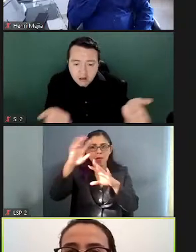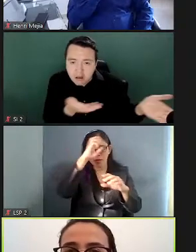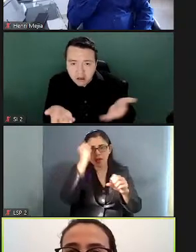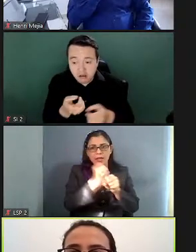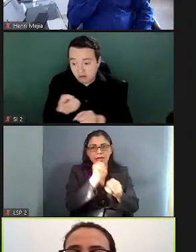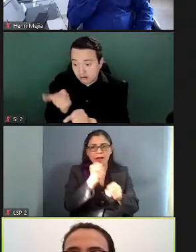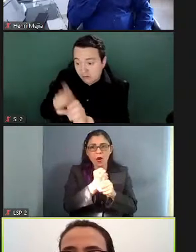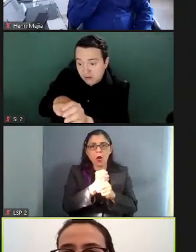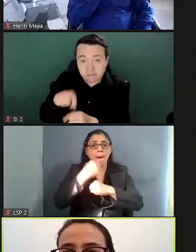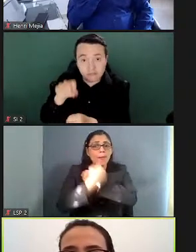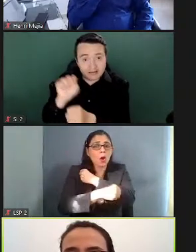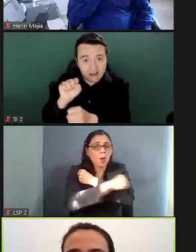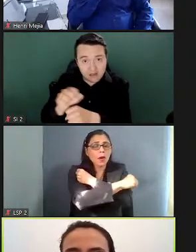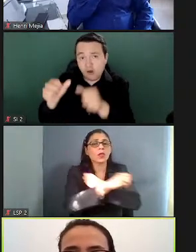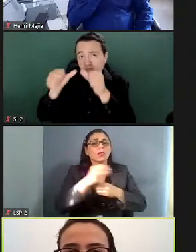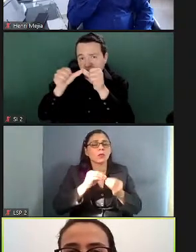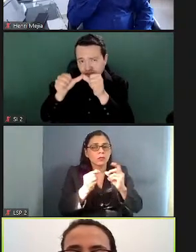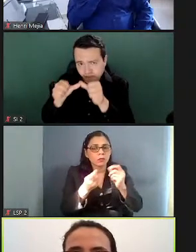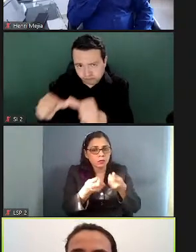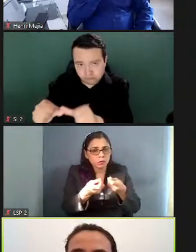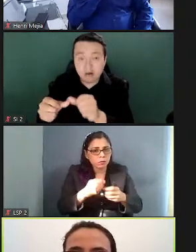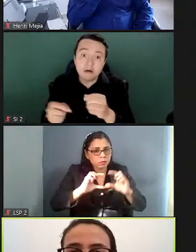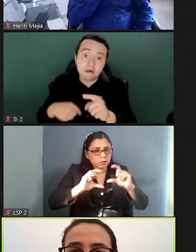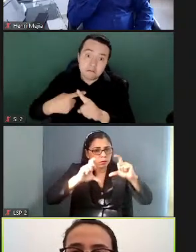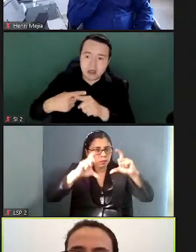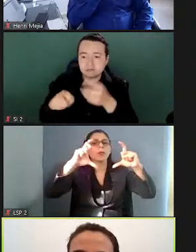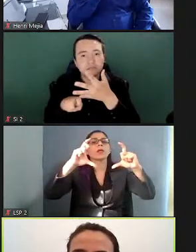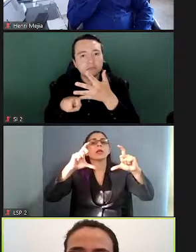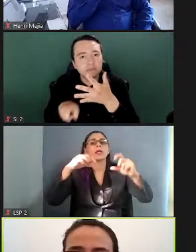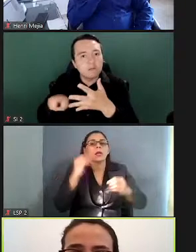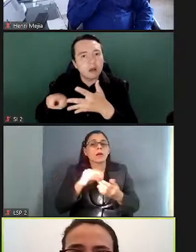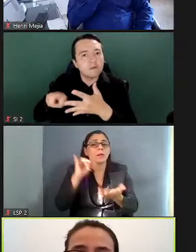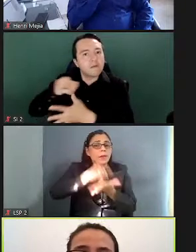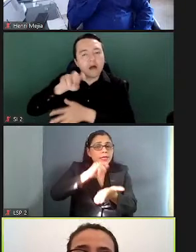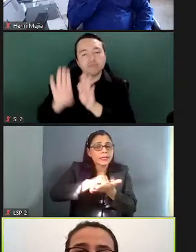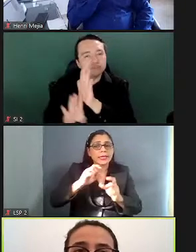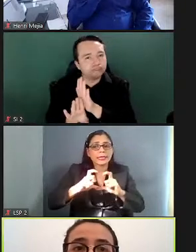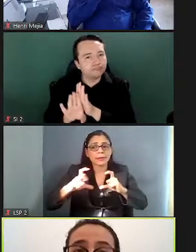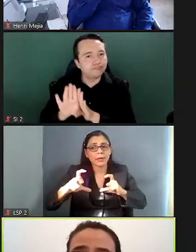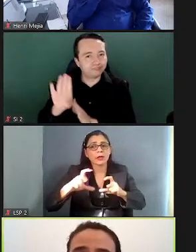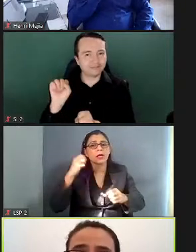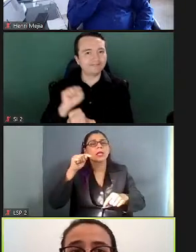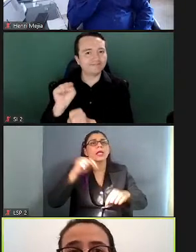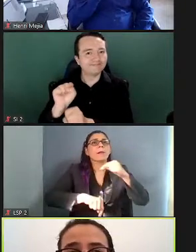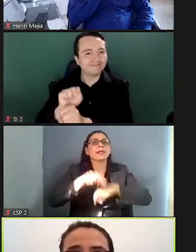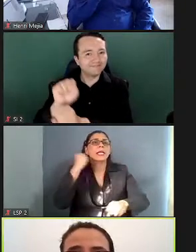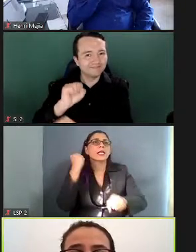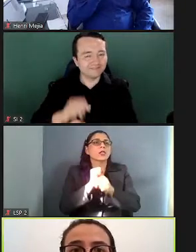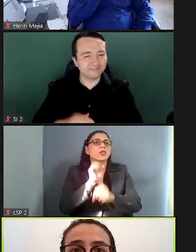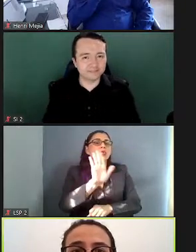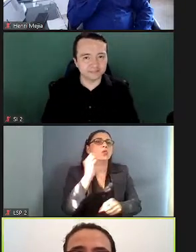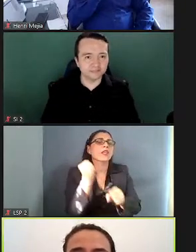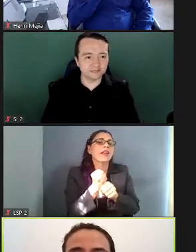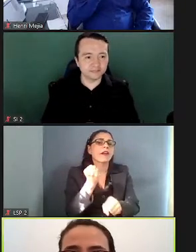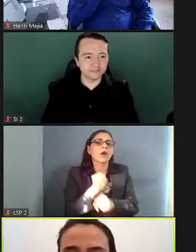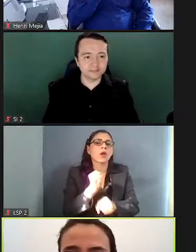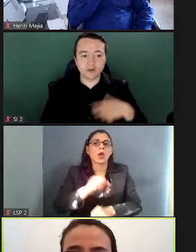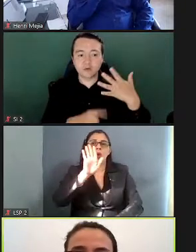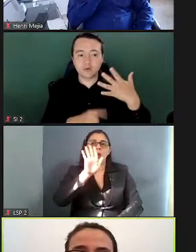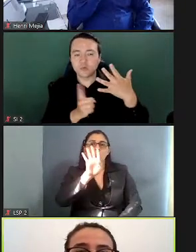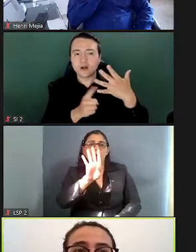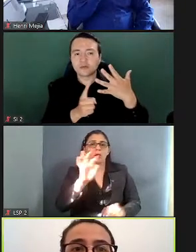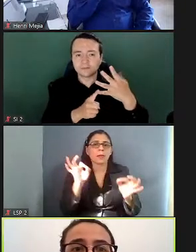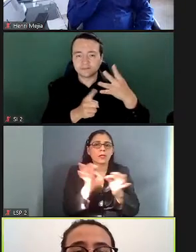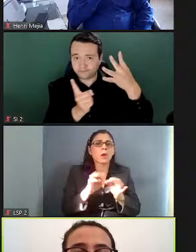promoting the entry permanence and growth of persons with disabilities in their jobs four